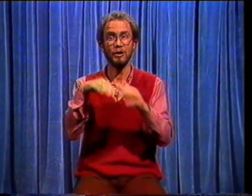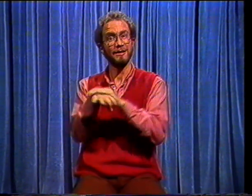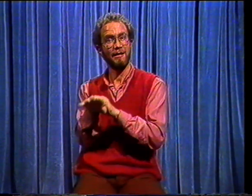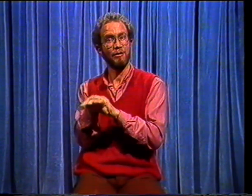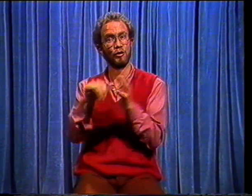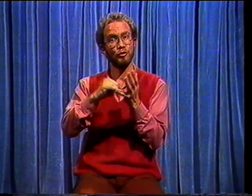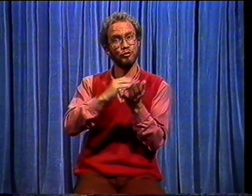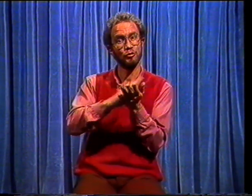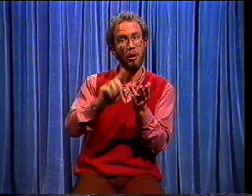When she was in the shop